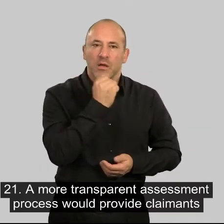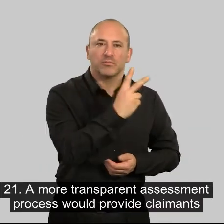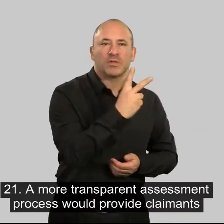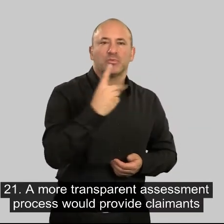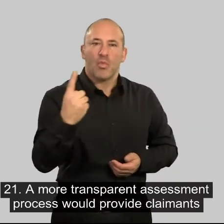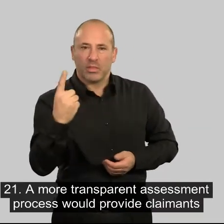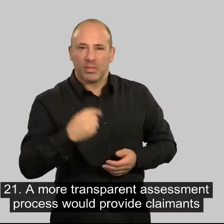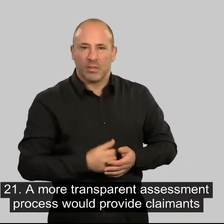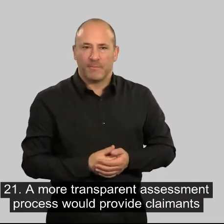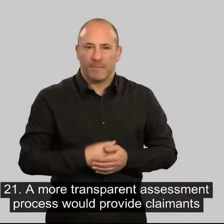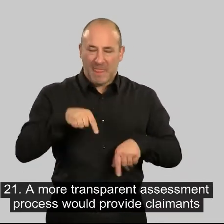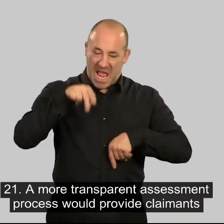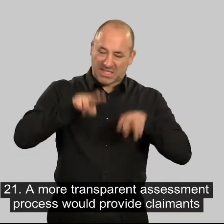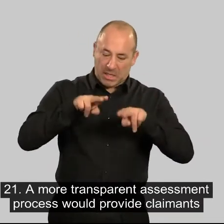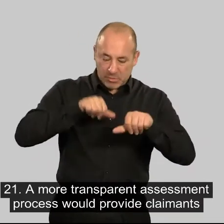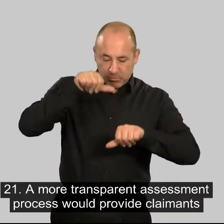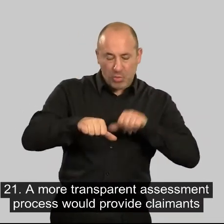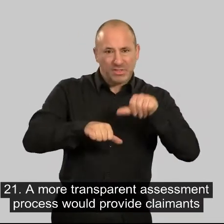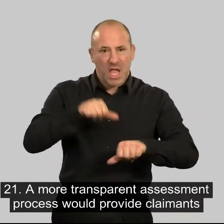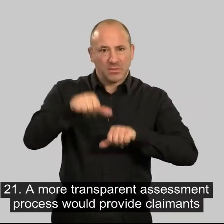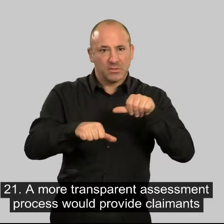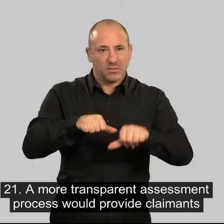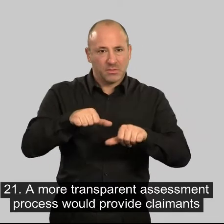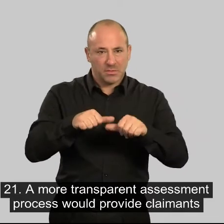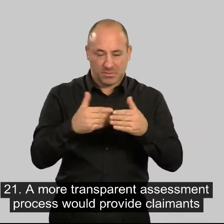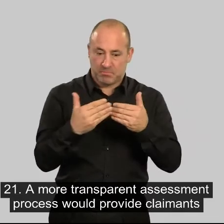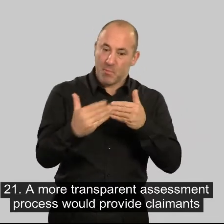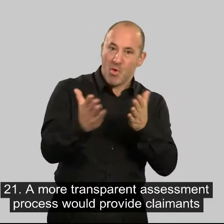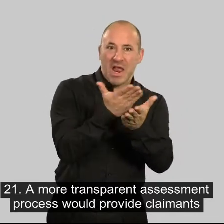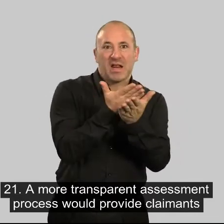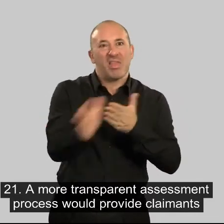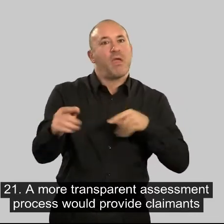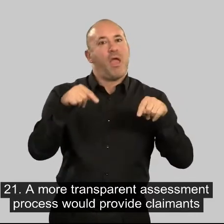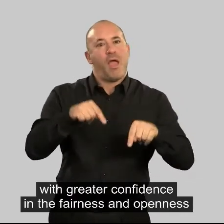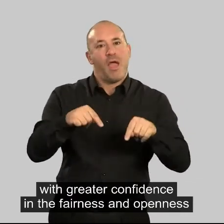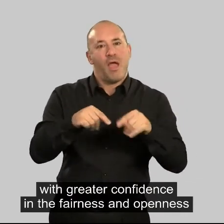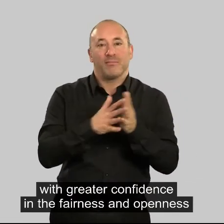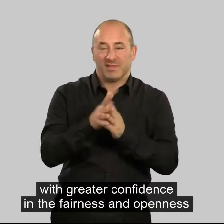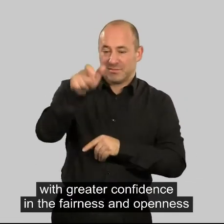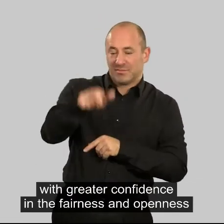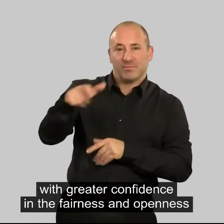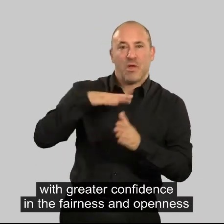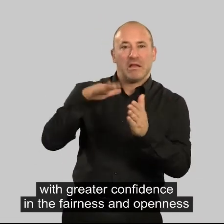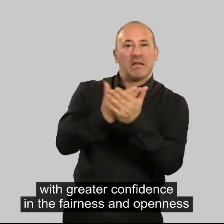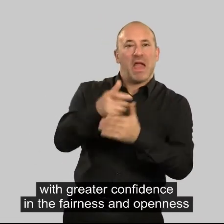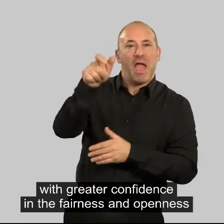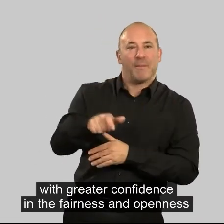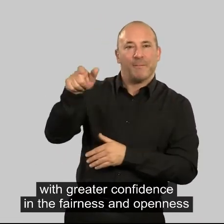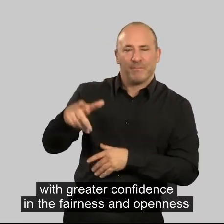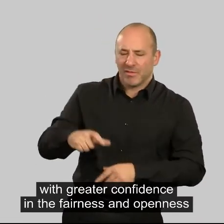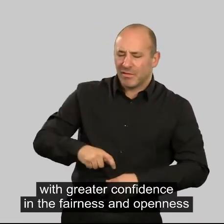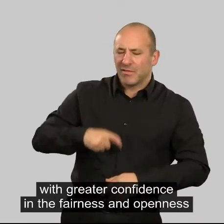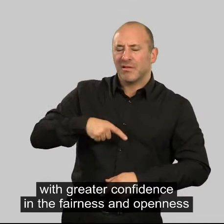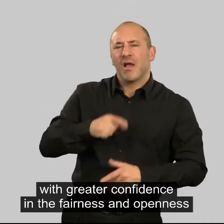21. A more transparent assessment process would provide claimants with greater confidence in the